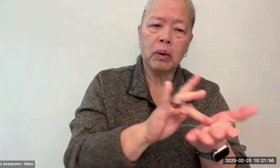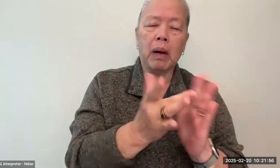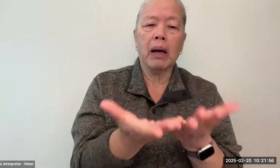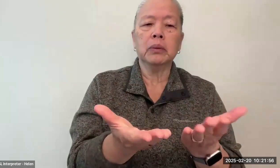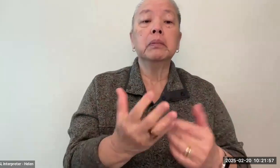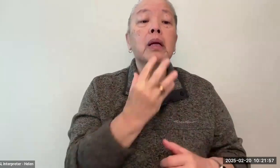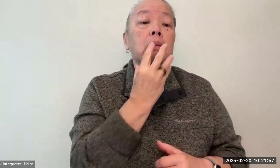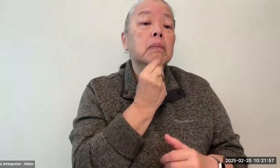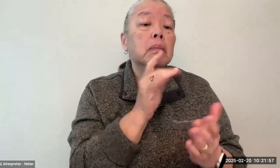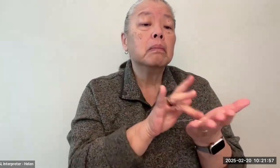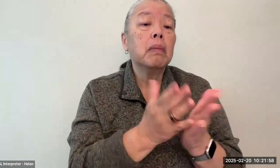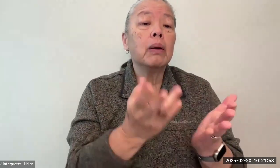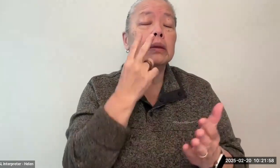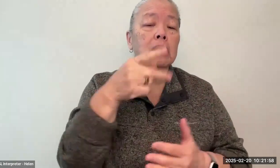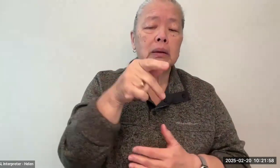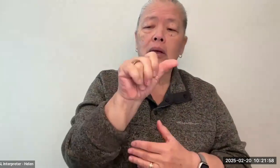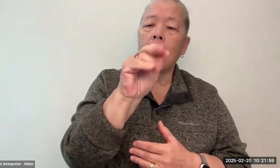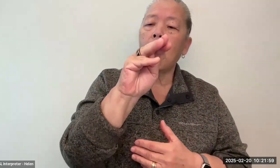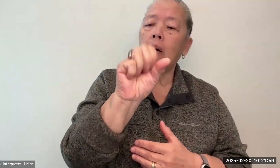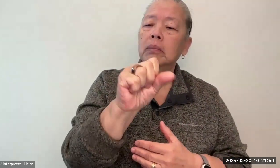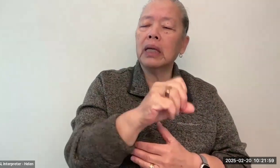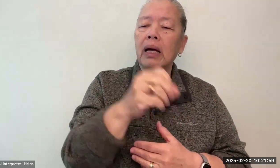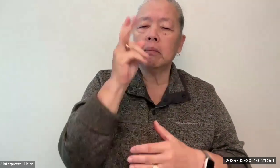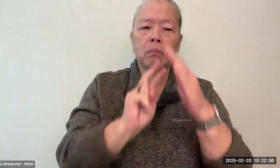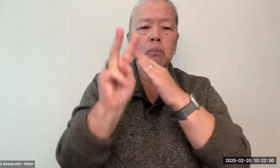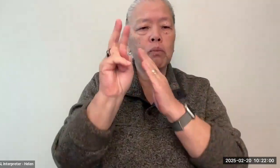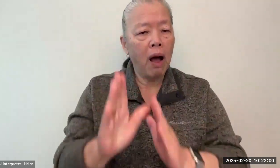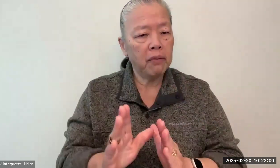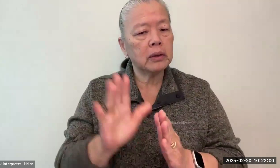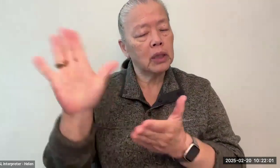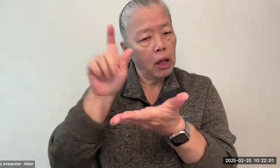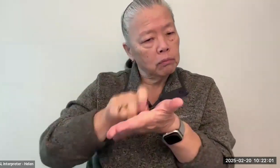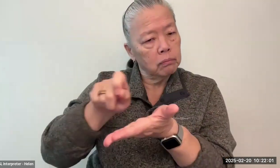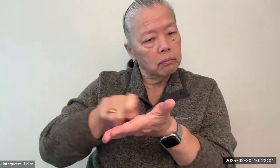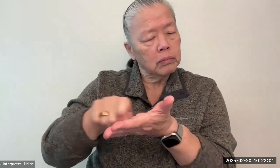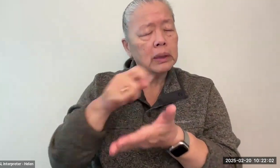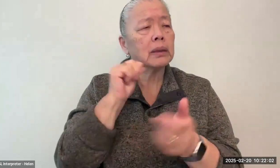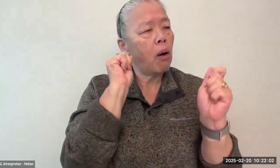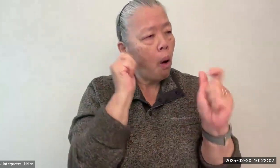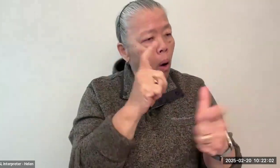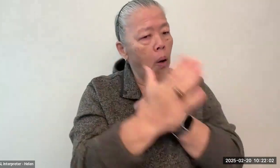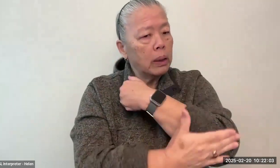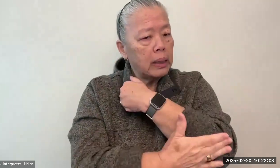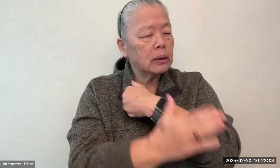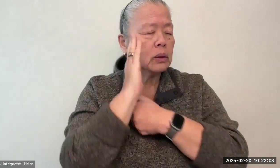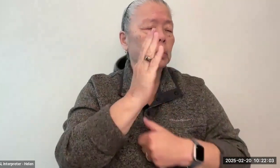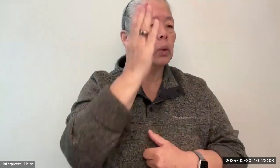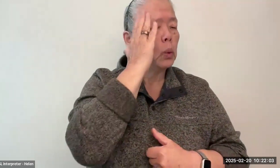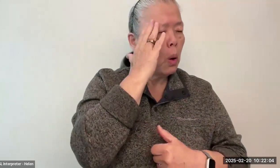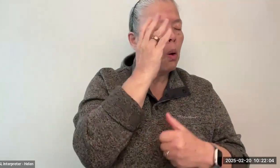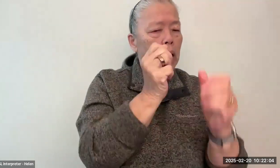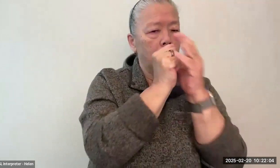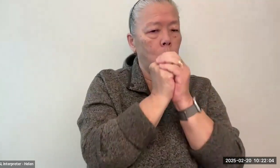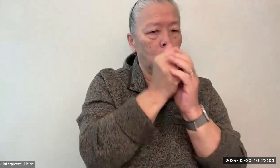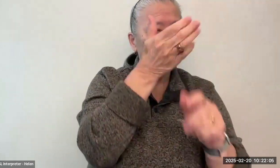in the Psalms and the prophets that God intends for all nations to one day know and worship God. This will